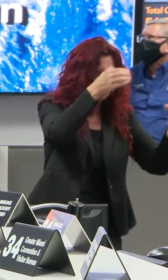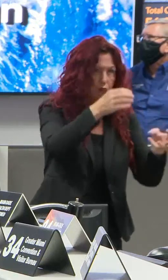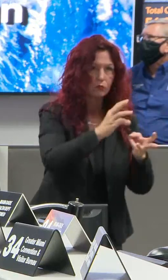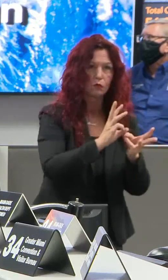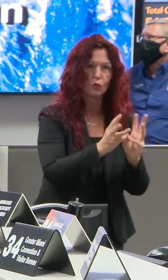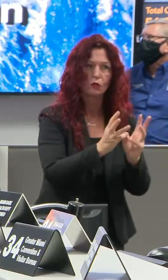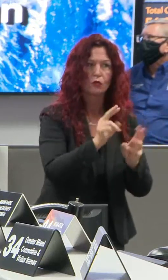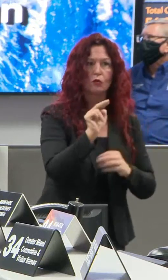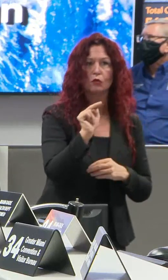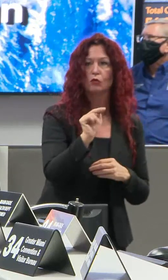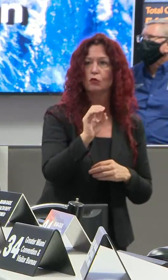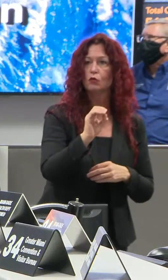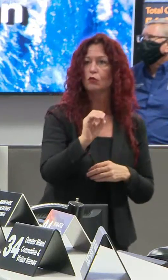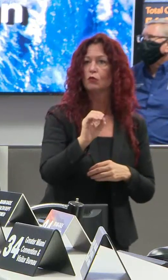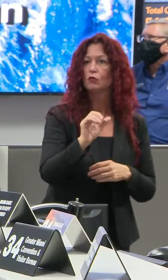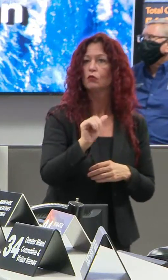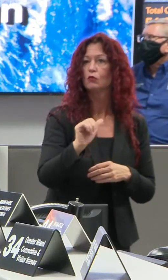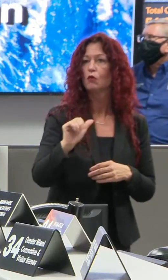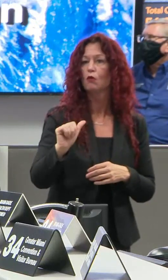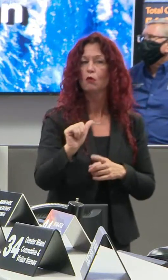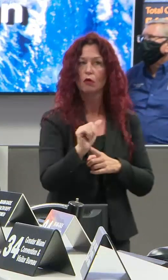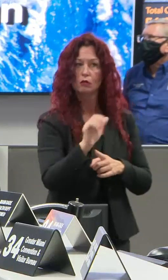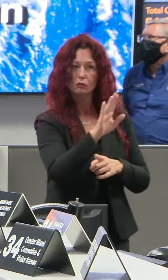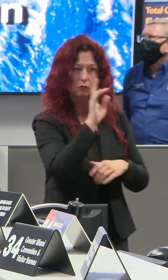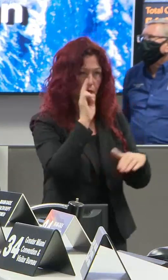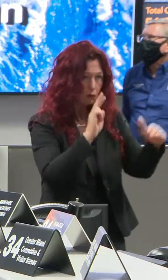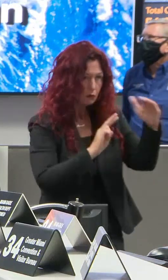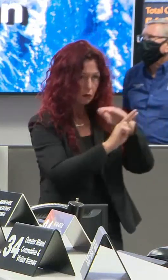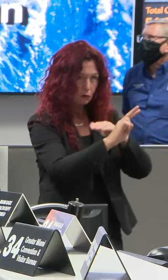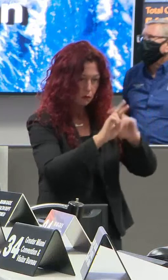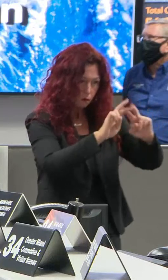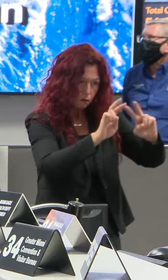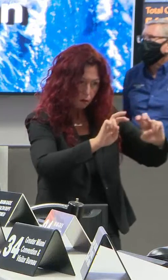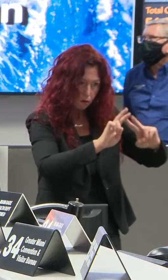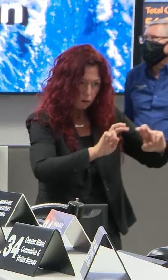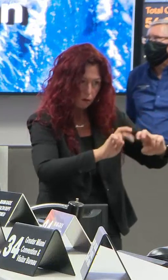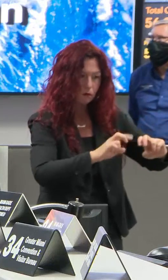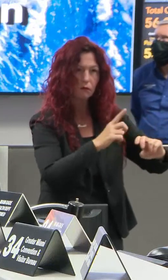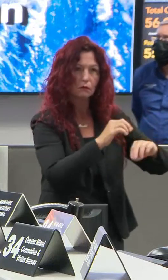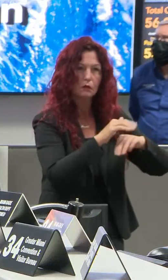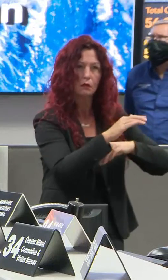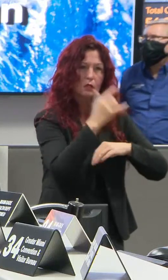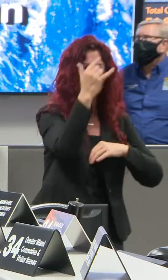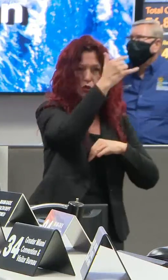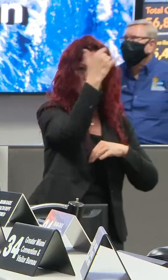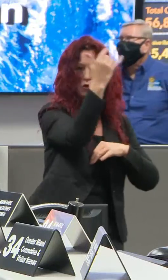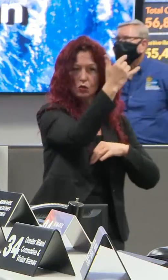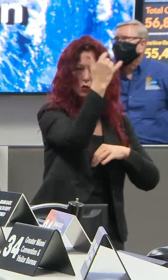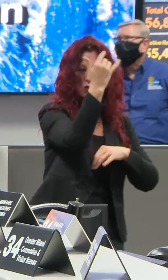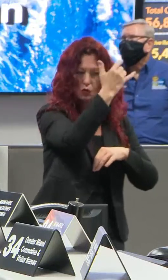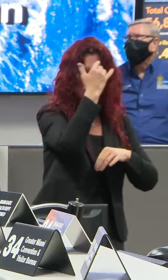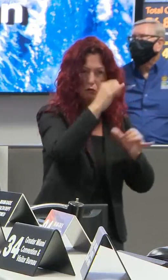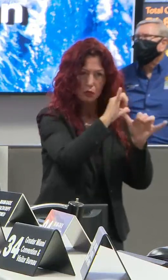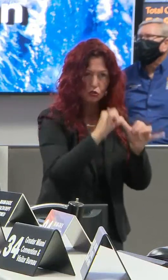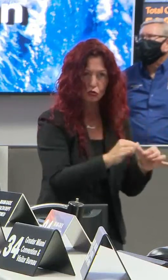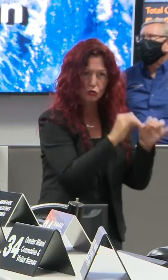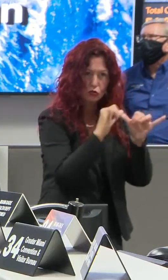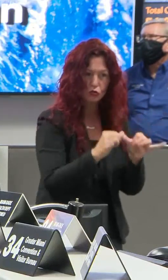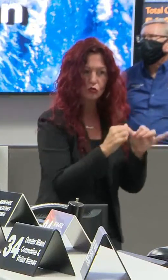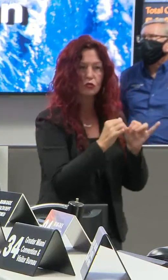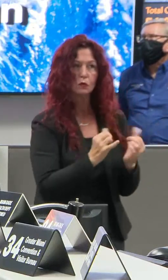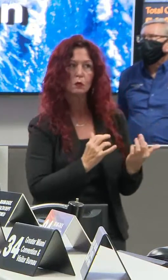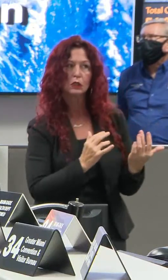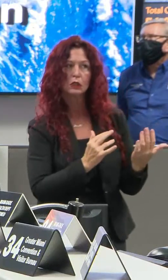when they give us the maps, and then we will issue the evacuation order. It usually starts out with Category